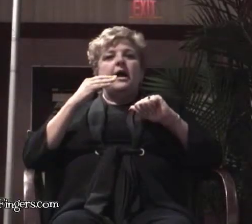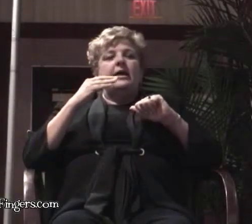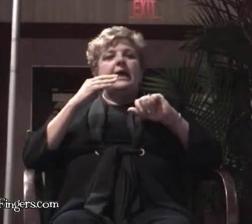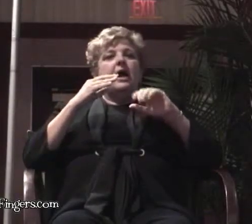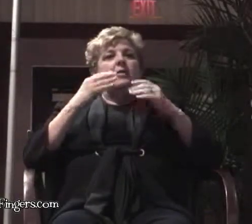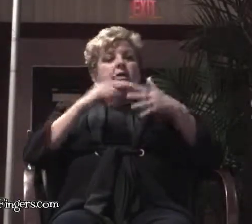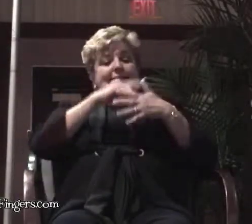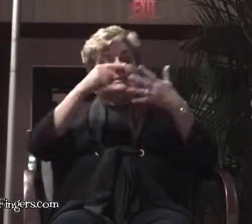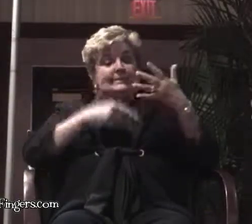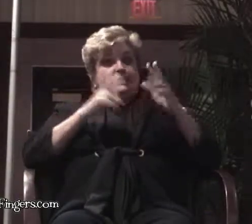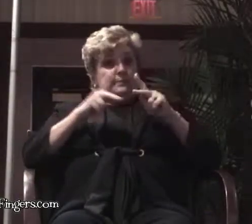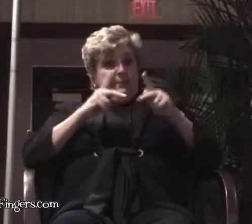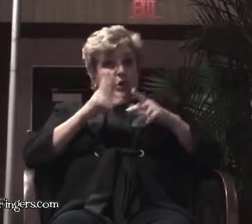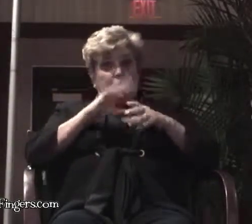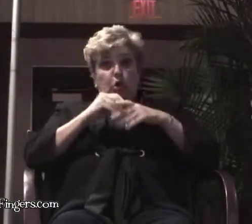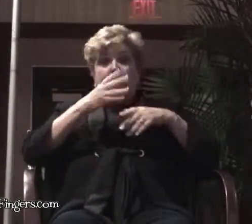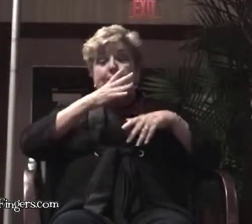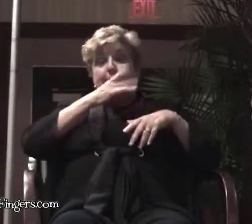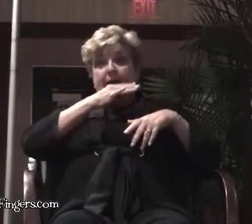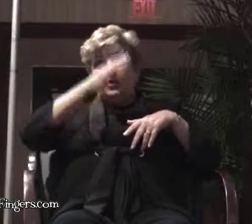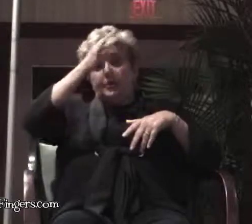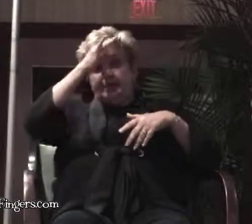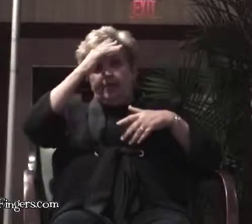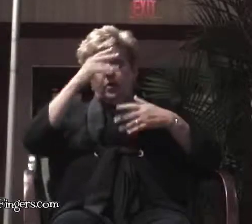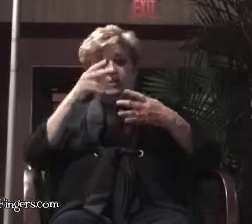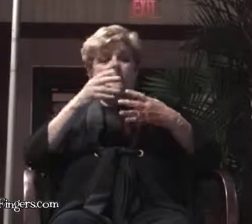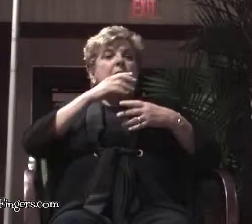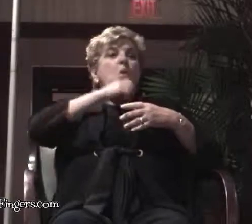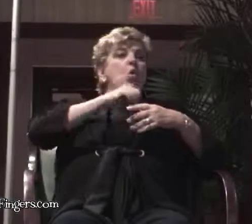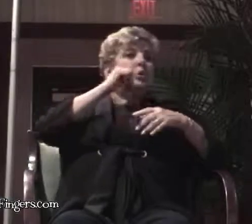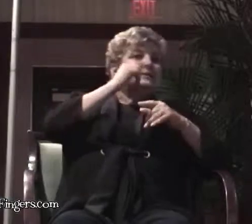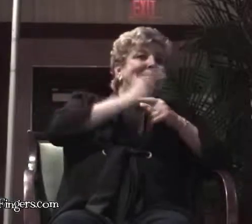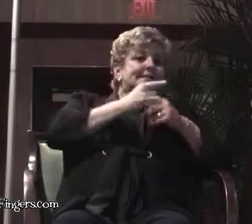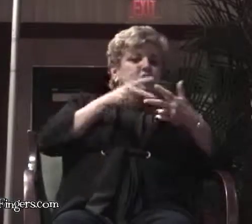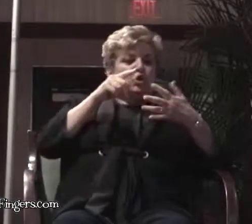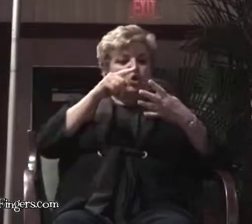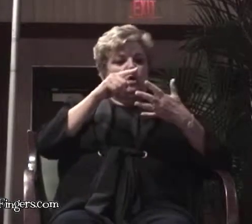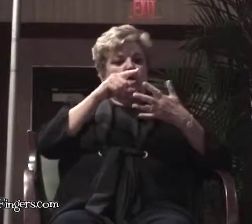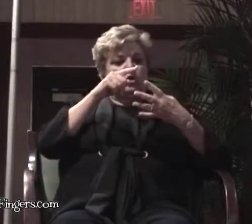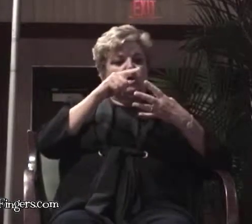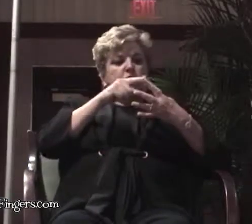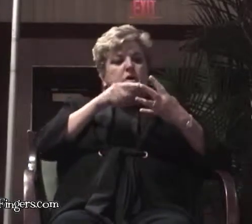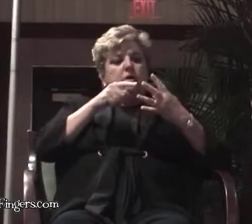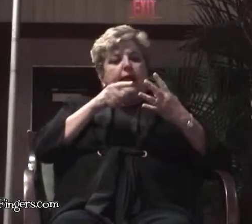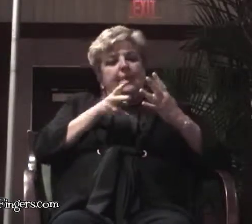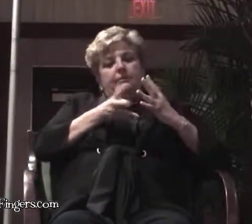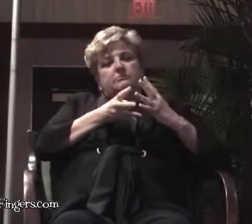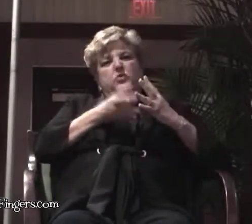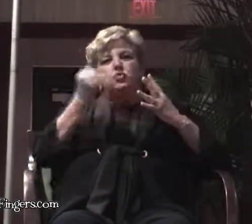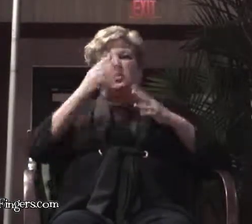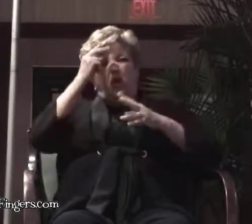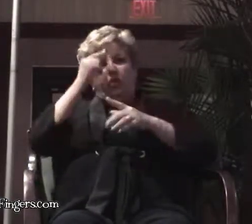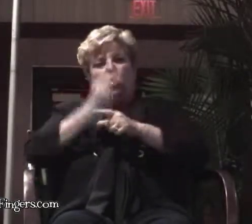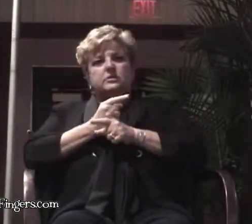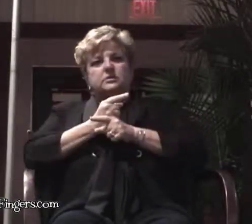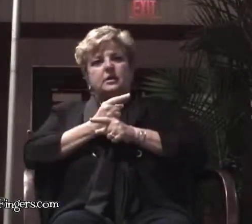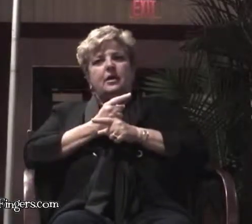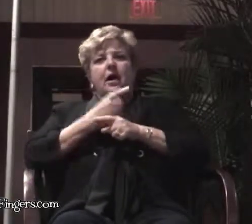including my mom and dad, my older sister, my 2 younger brothers, I'm the only member of my family to graduate from high school. It was so chaotic, it